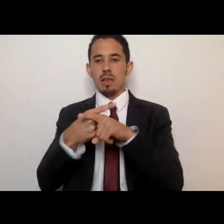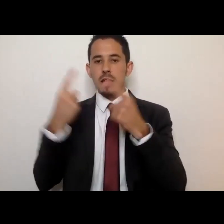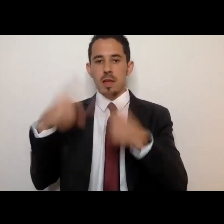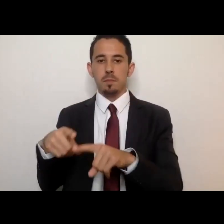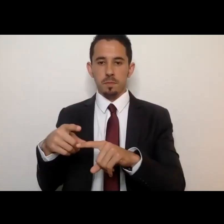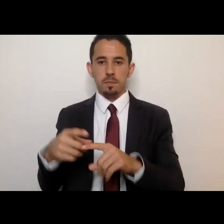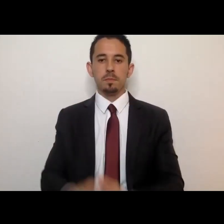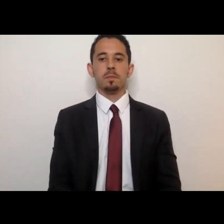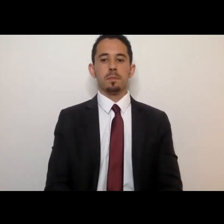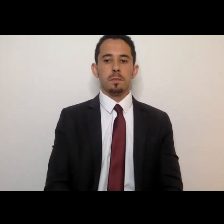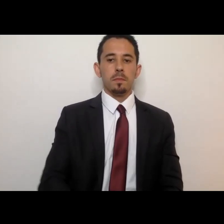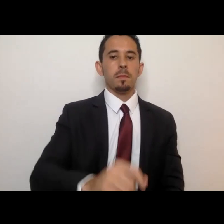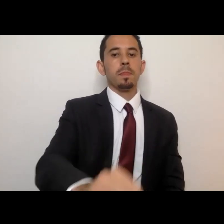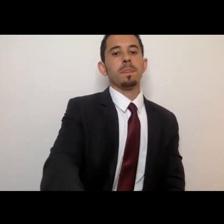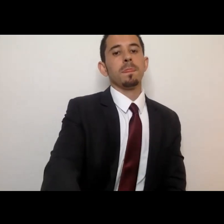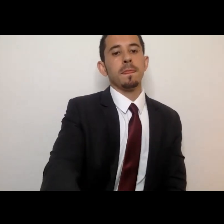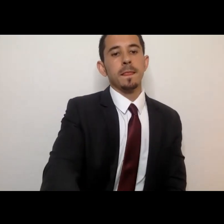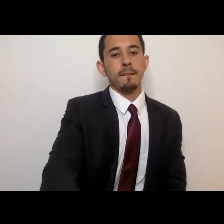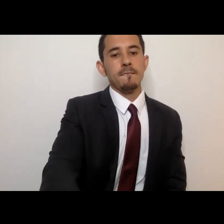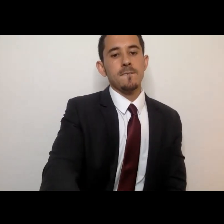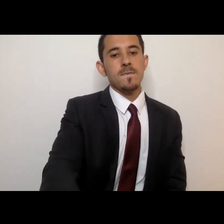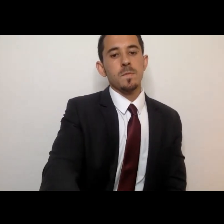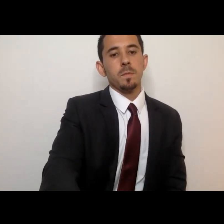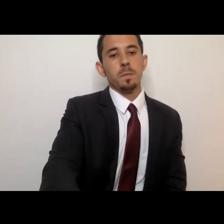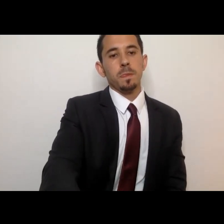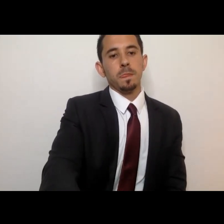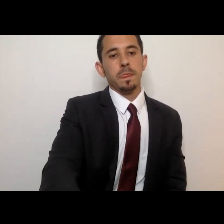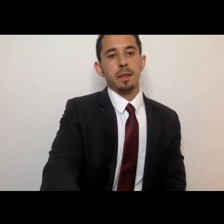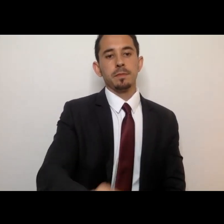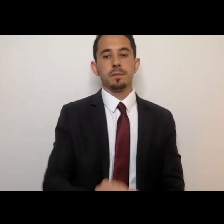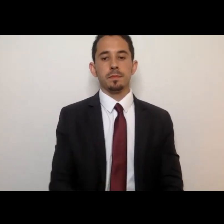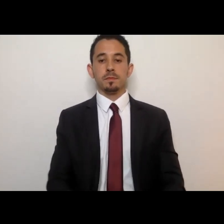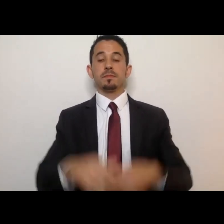its antigen did not bind.